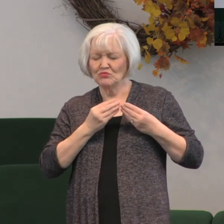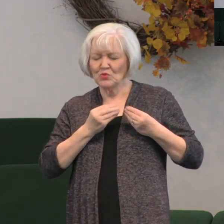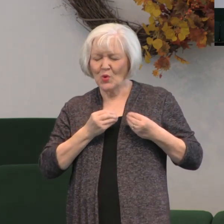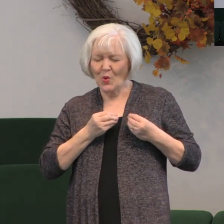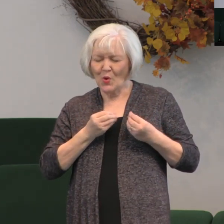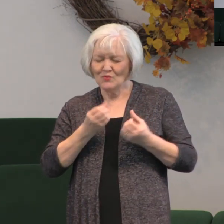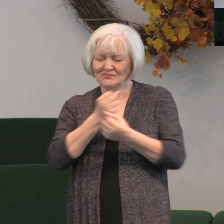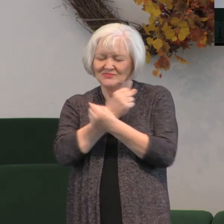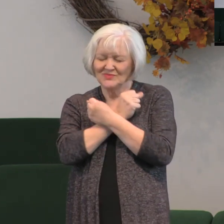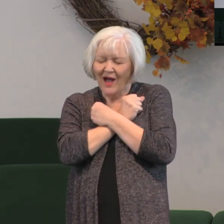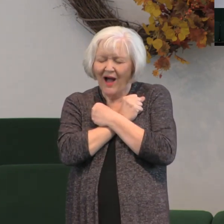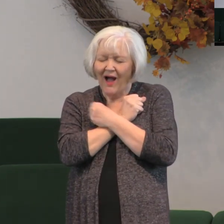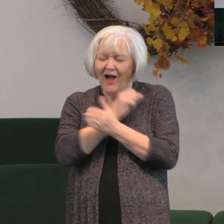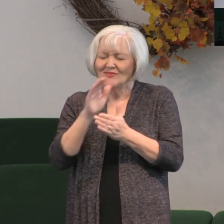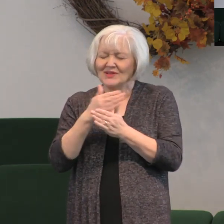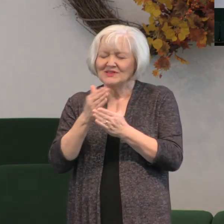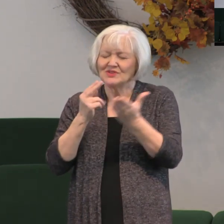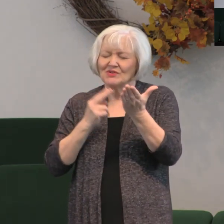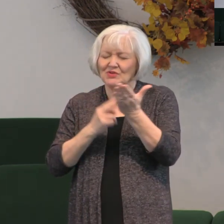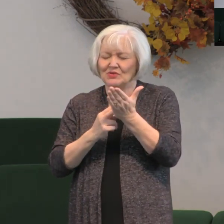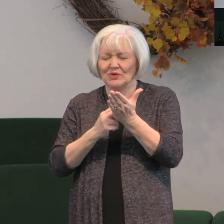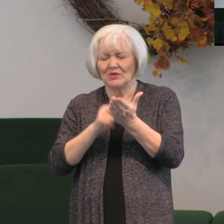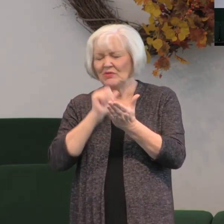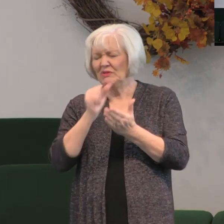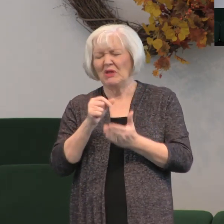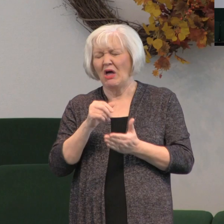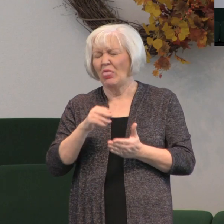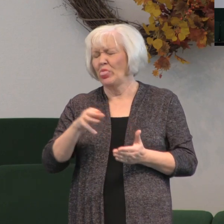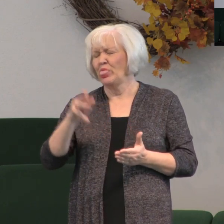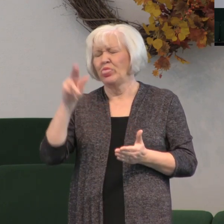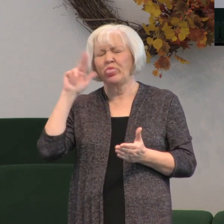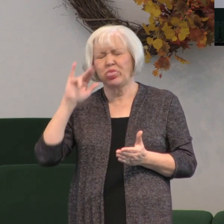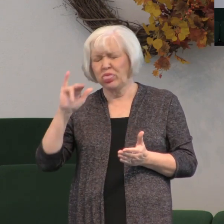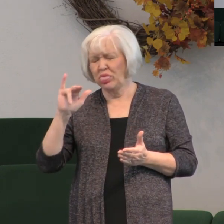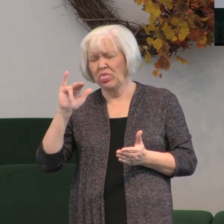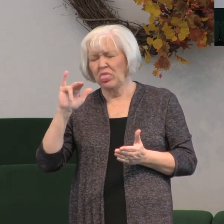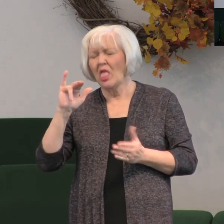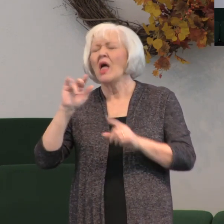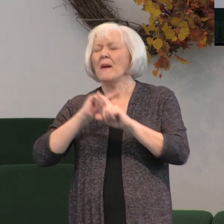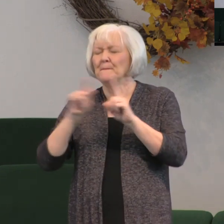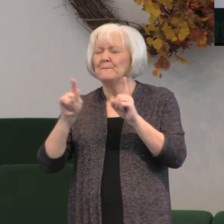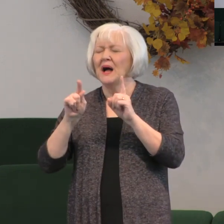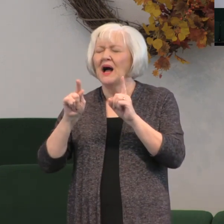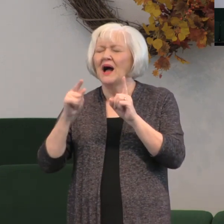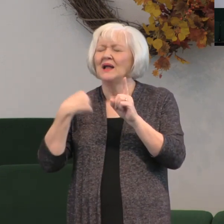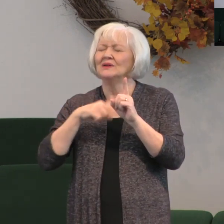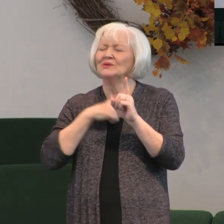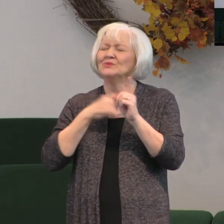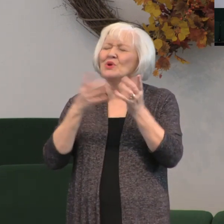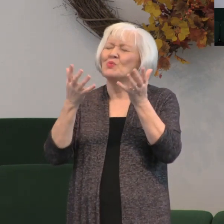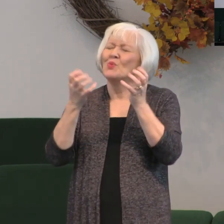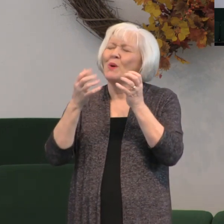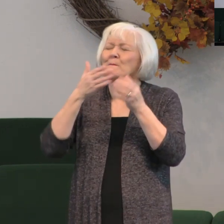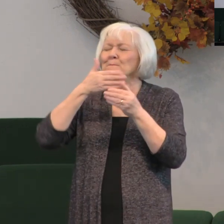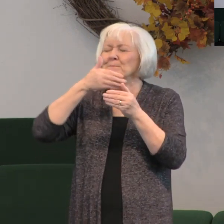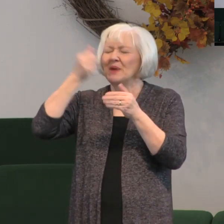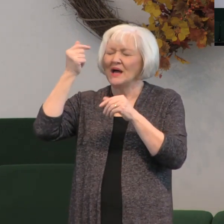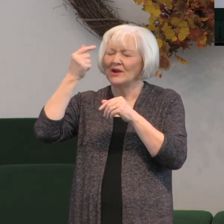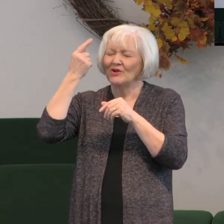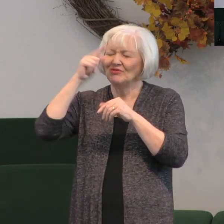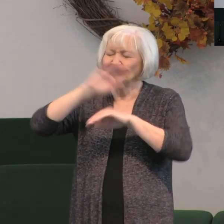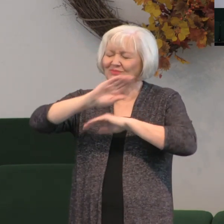truth in love not out of a sense of self righteousness or condemnation but Lord that we would want better for all the